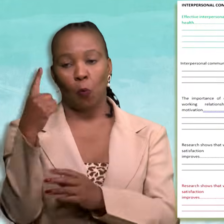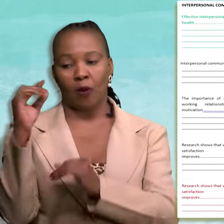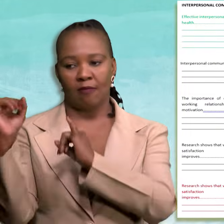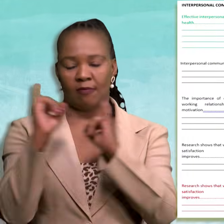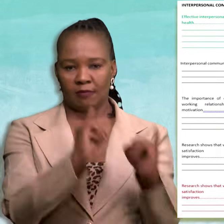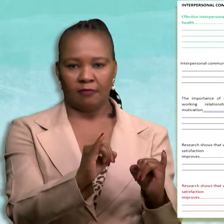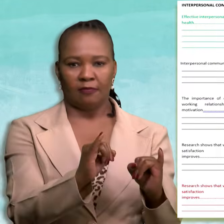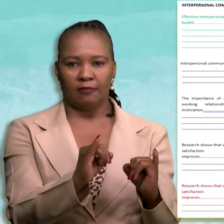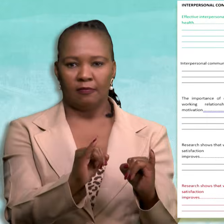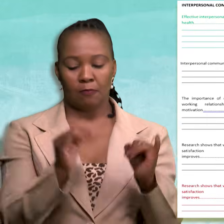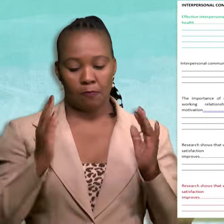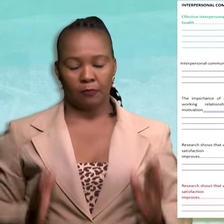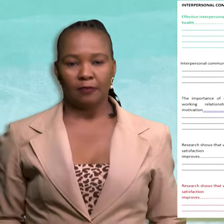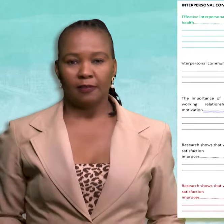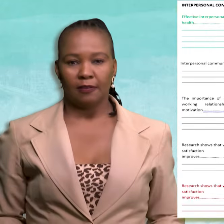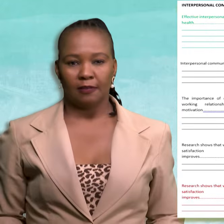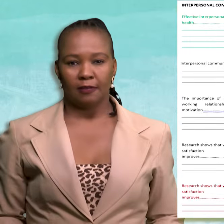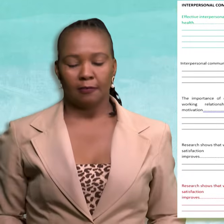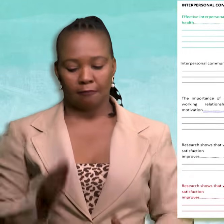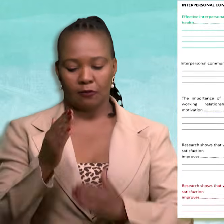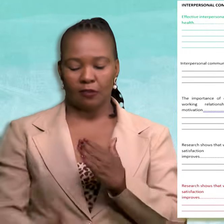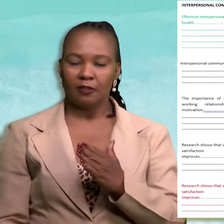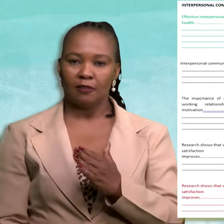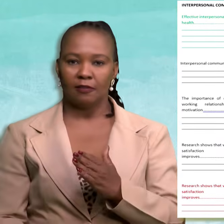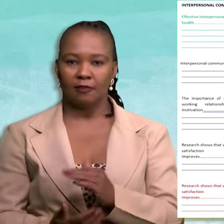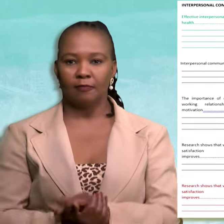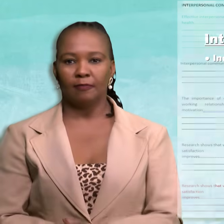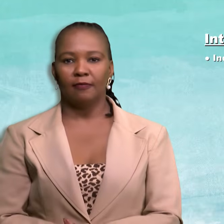introduction, the body, and the conclusion.